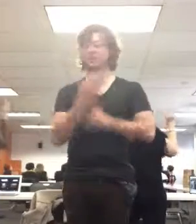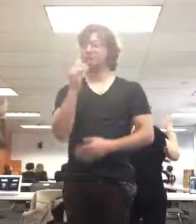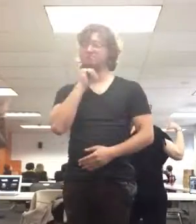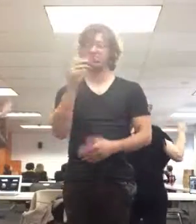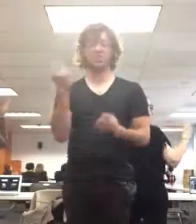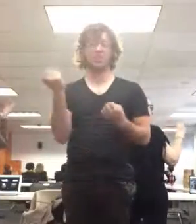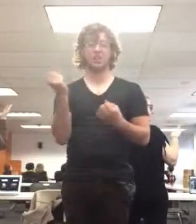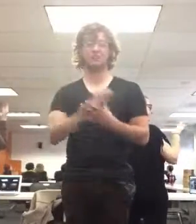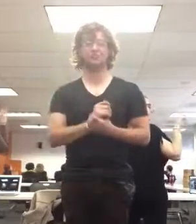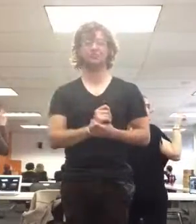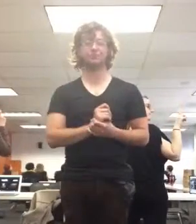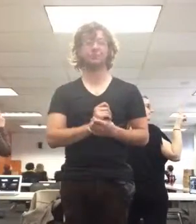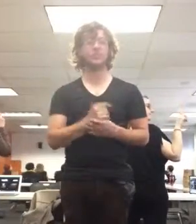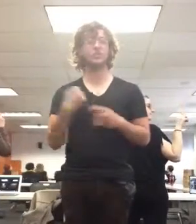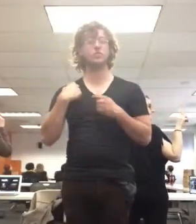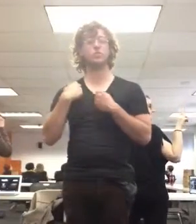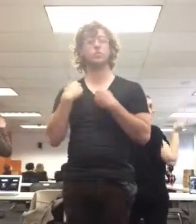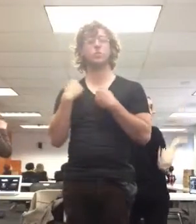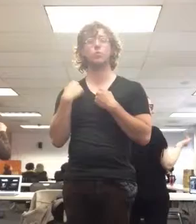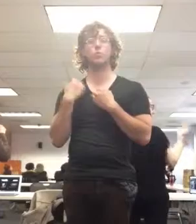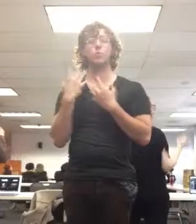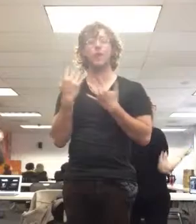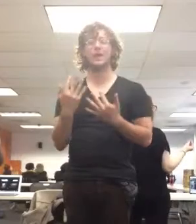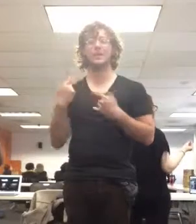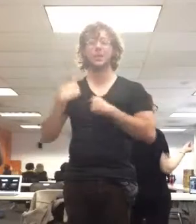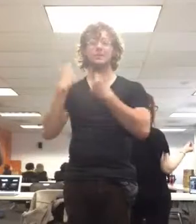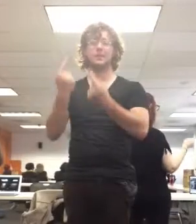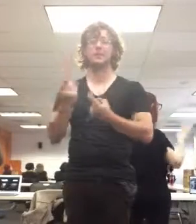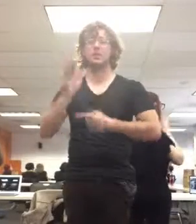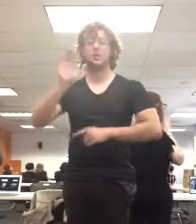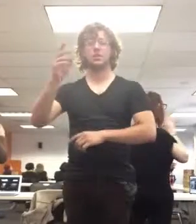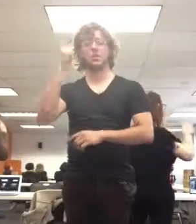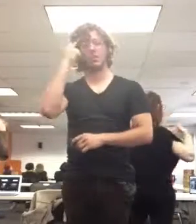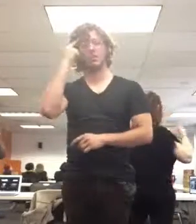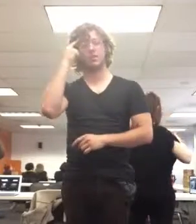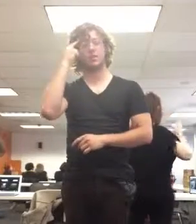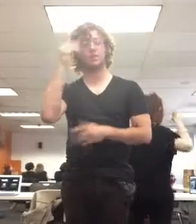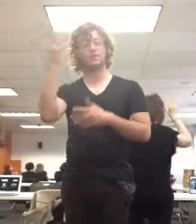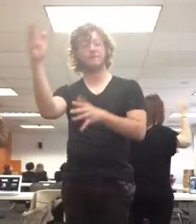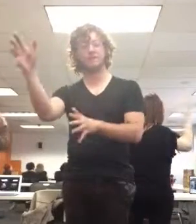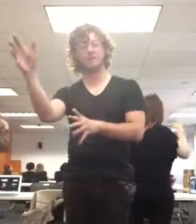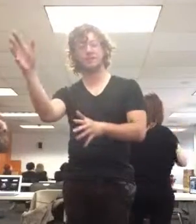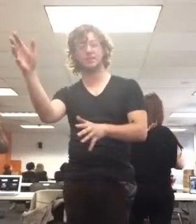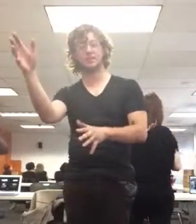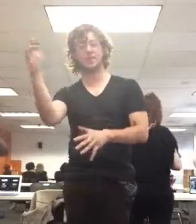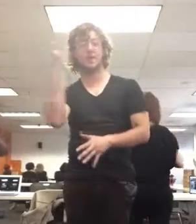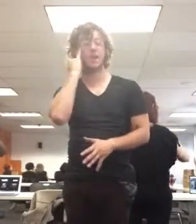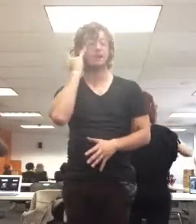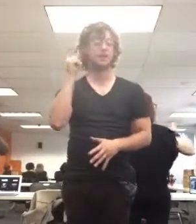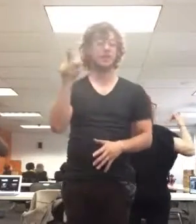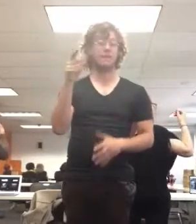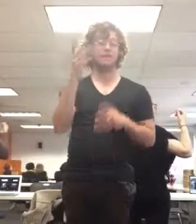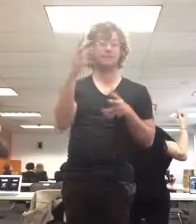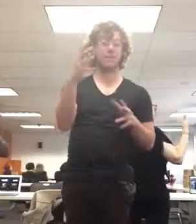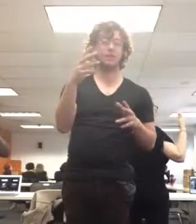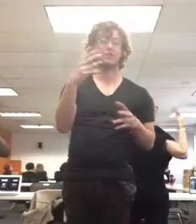until they've gotten out a full, complete thought. And then go ahead and put it out nice and smooth. Make